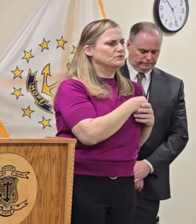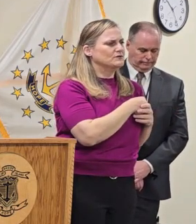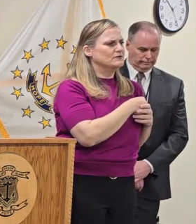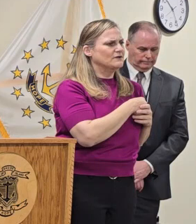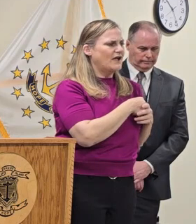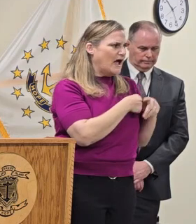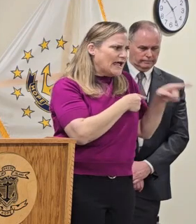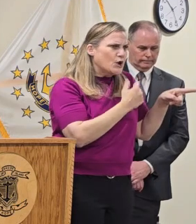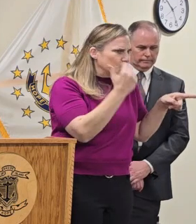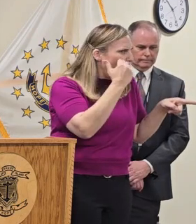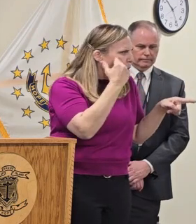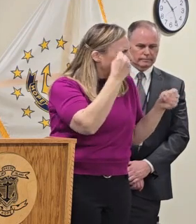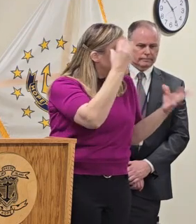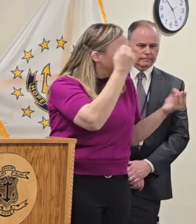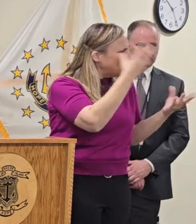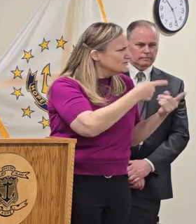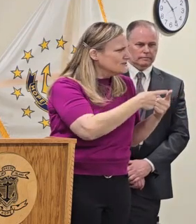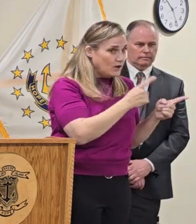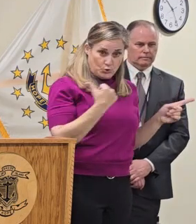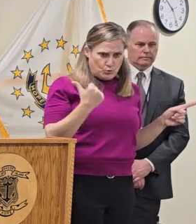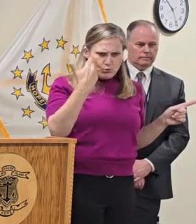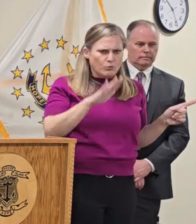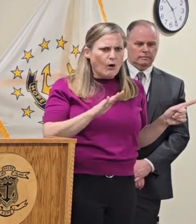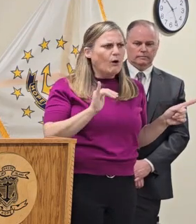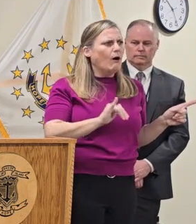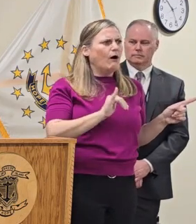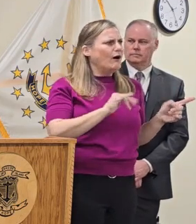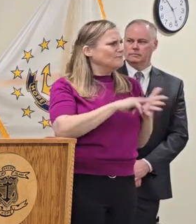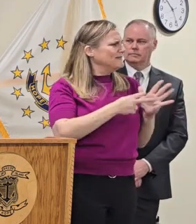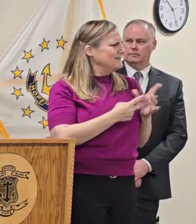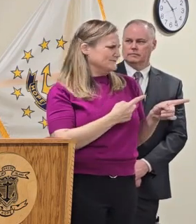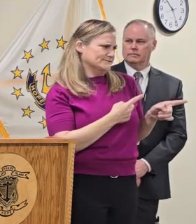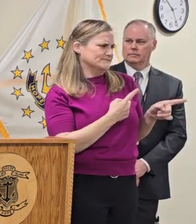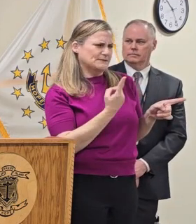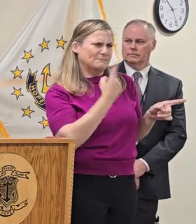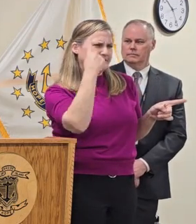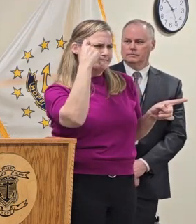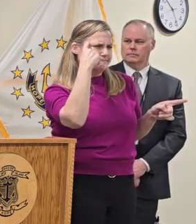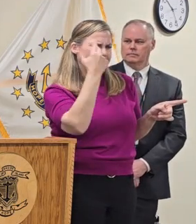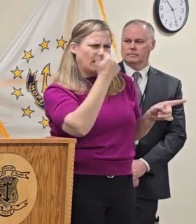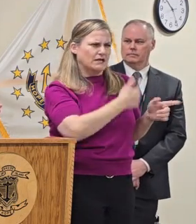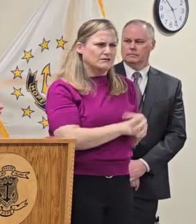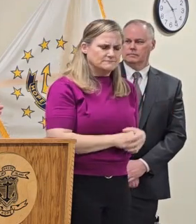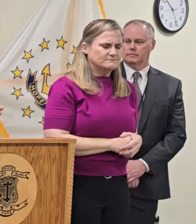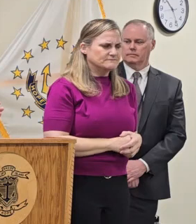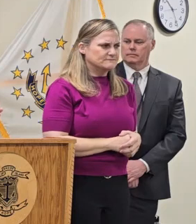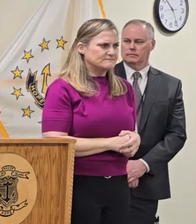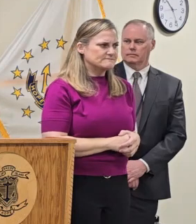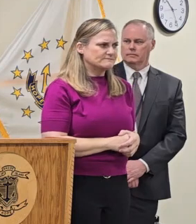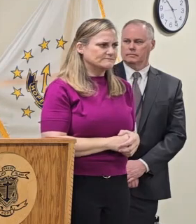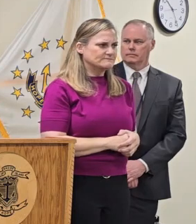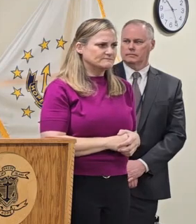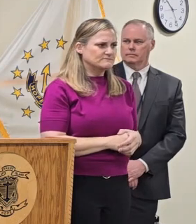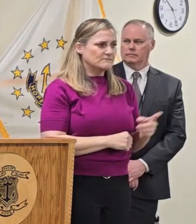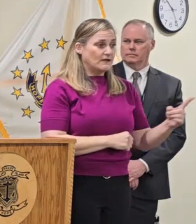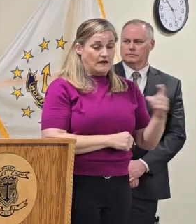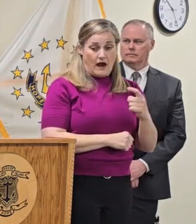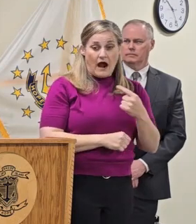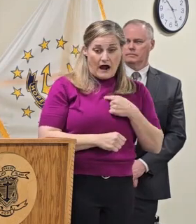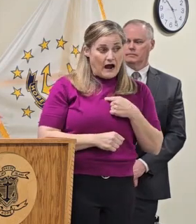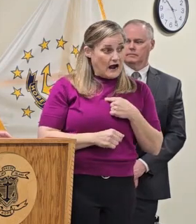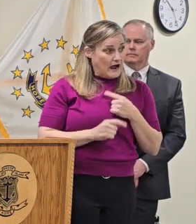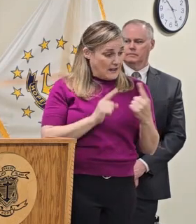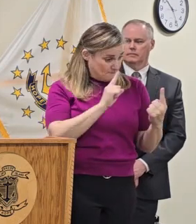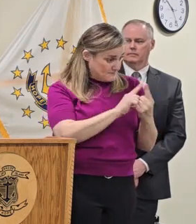here, is lying to the entire state, to the whole community. So it's not just DOT that I meet with regularly, and